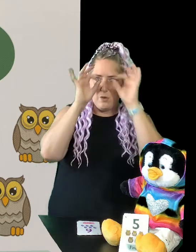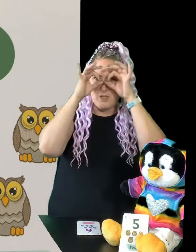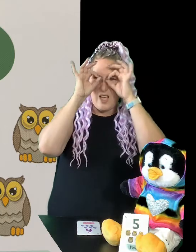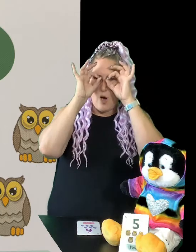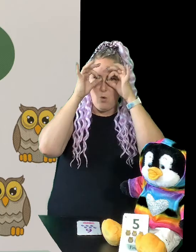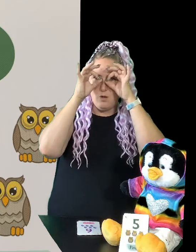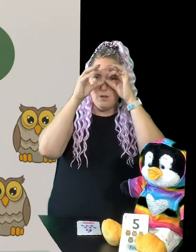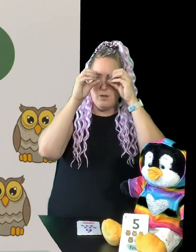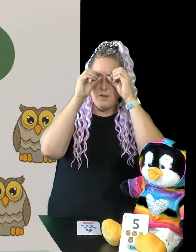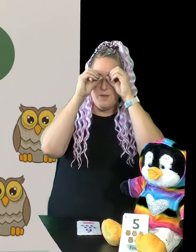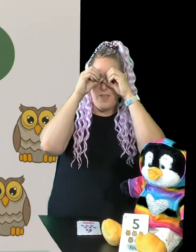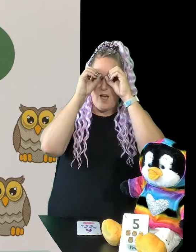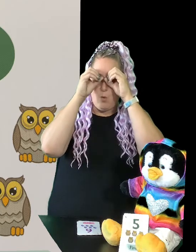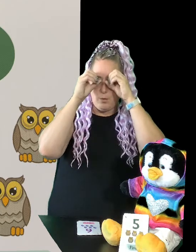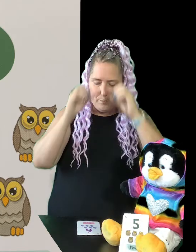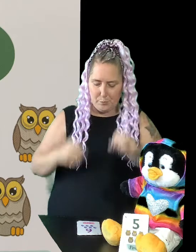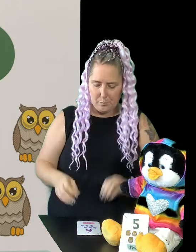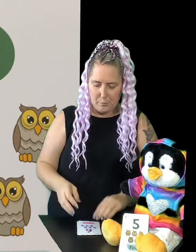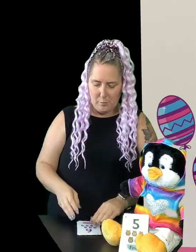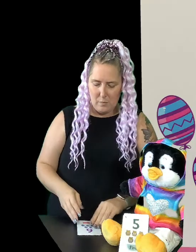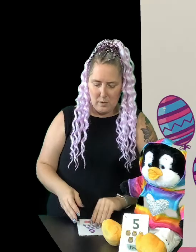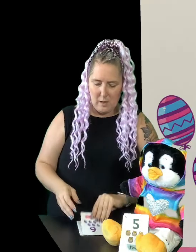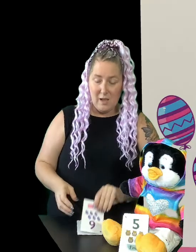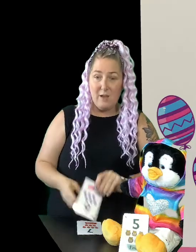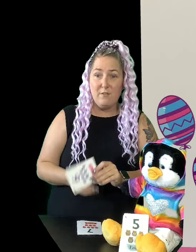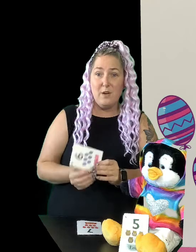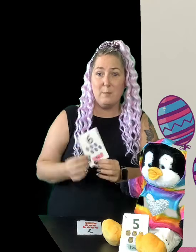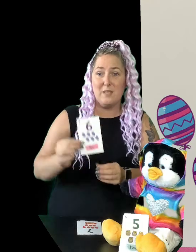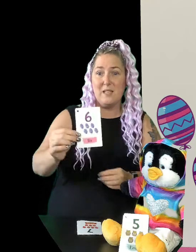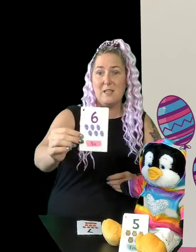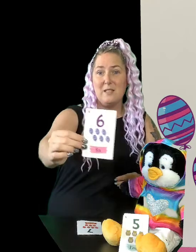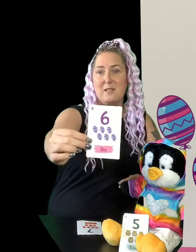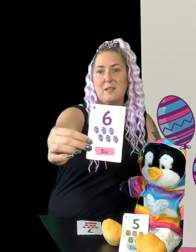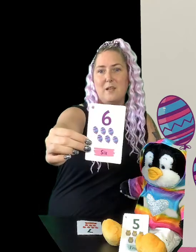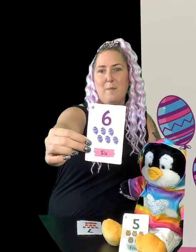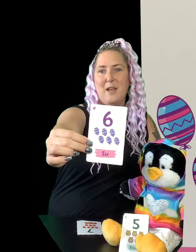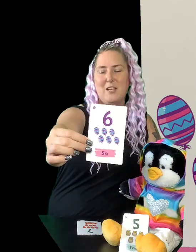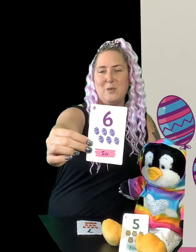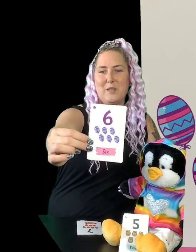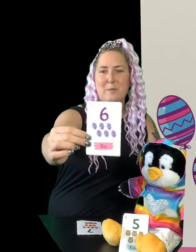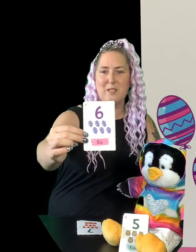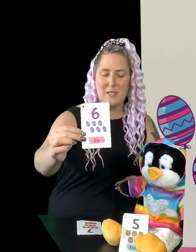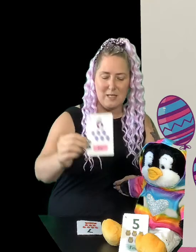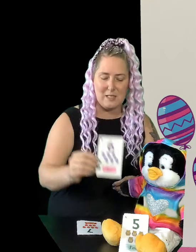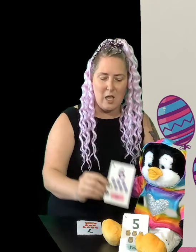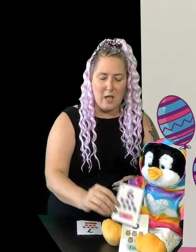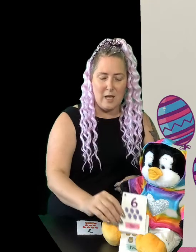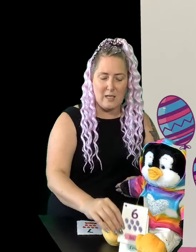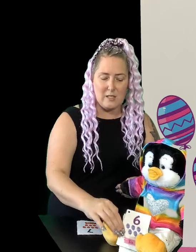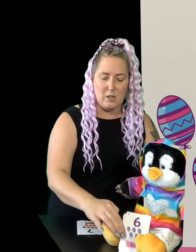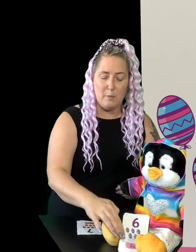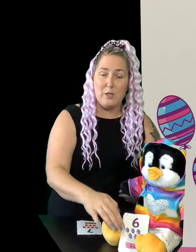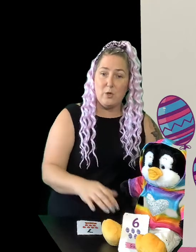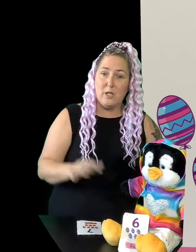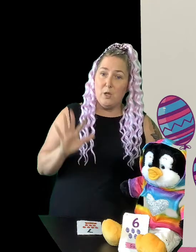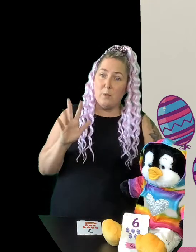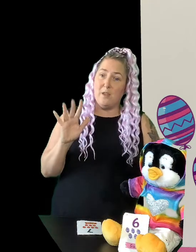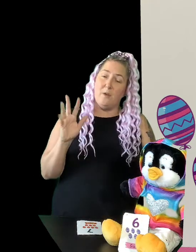use. Owl. Owl. For number 6, coming at you with number 6, it gets a little bit trickier with your